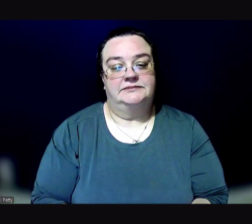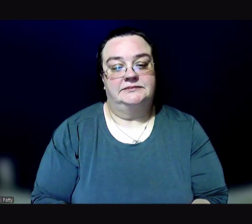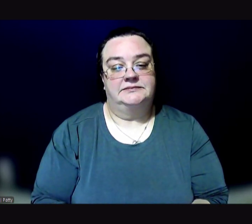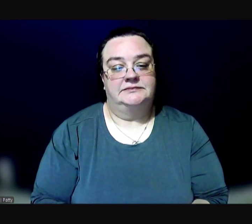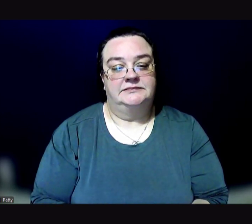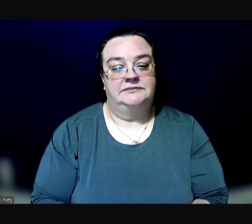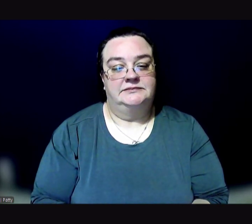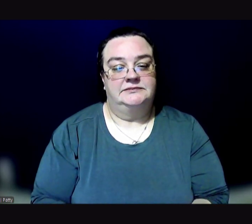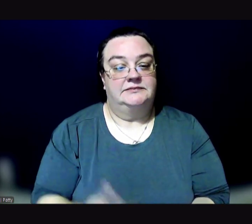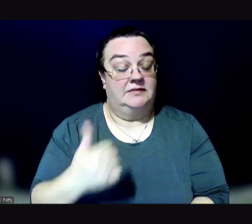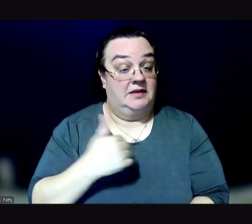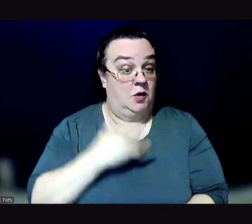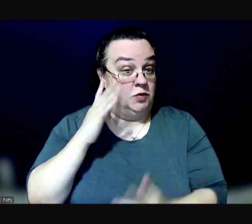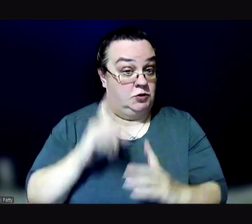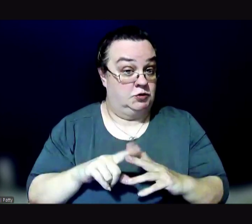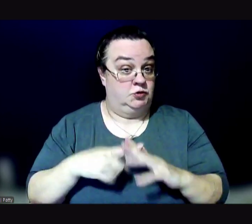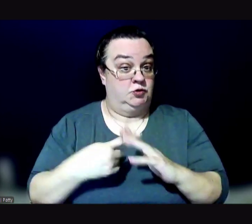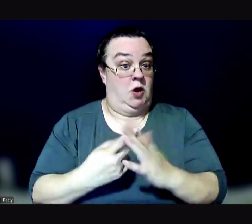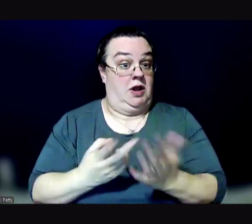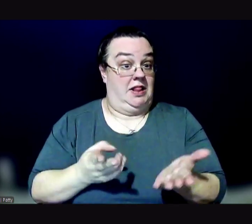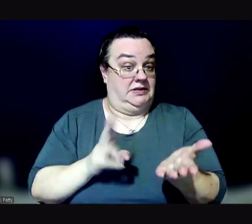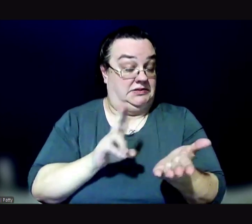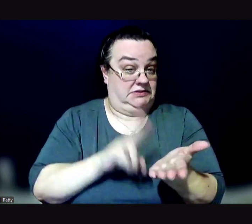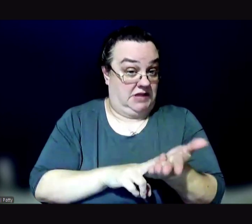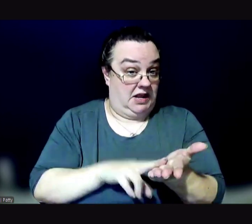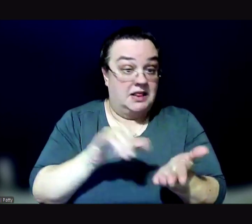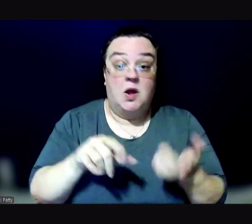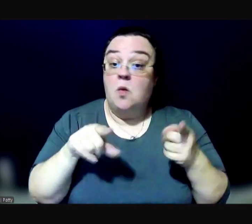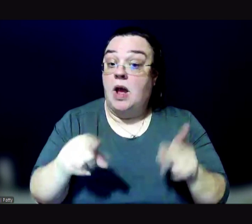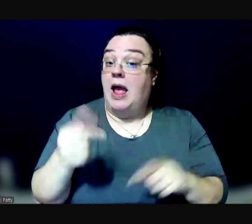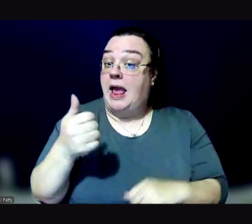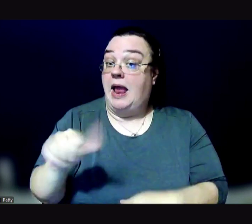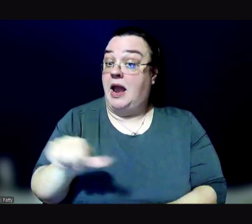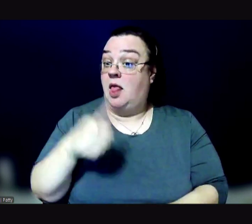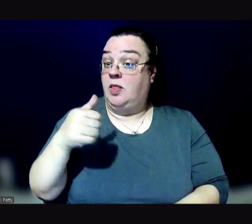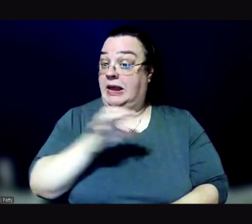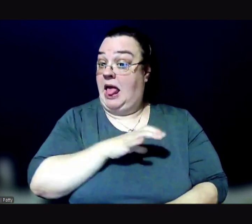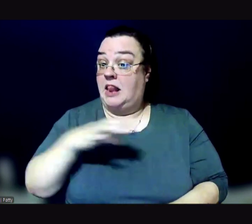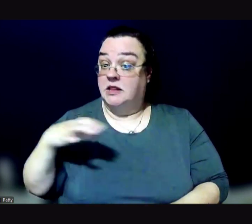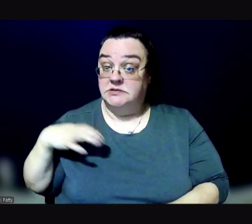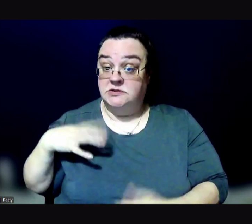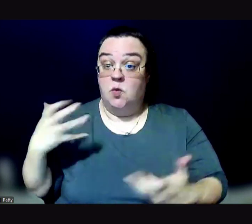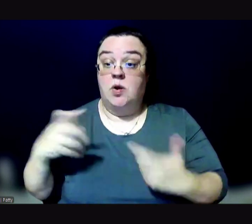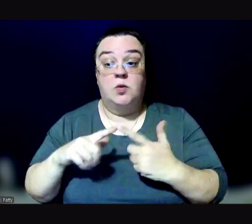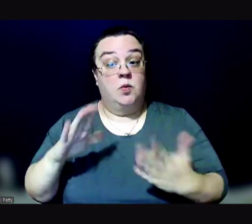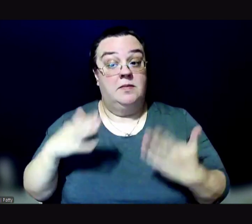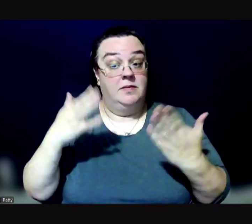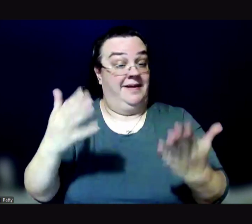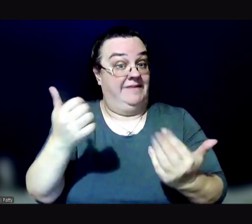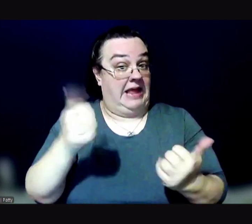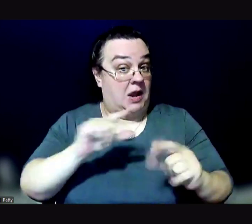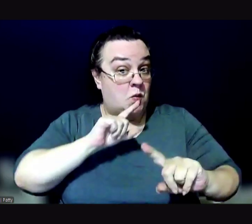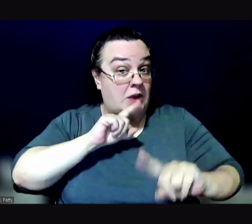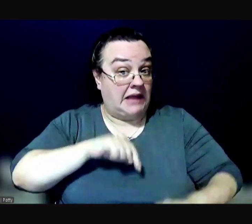I will start the signing of this while any council members offer any reactions, if you would like.